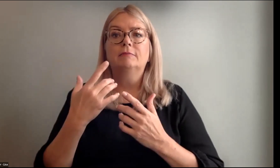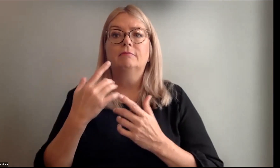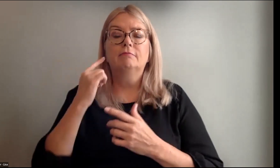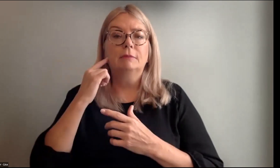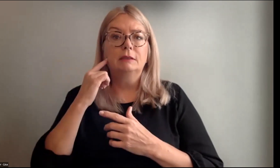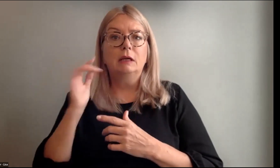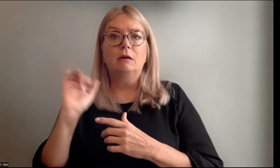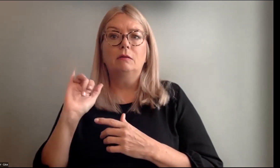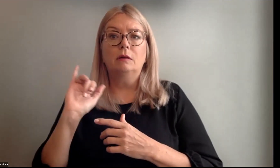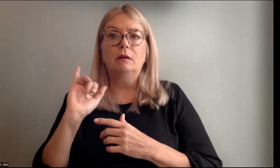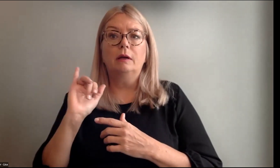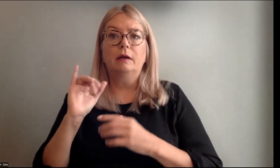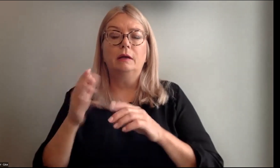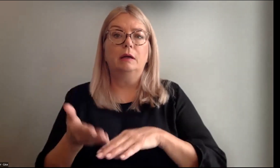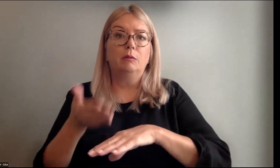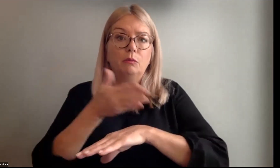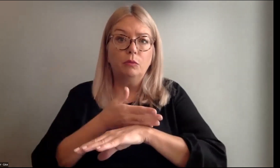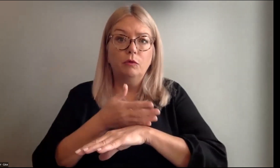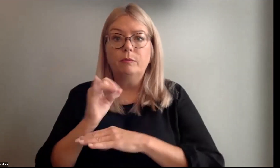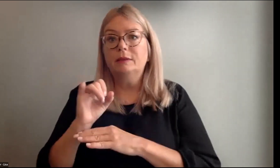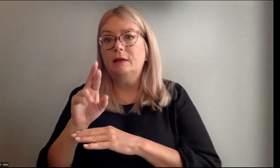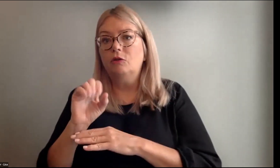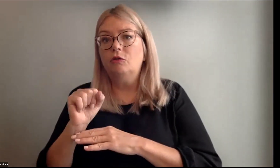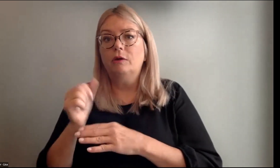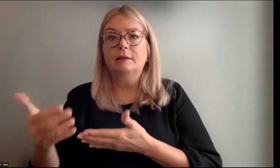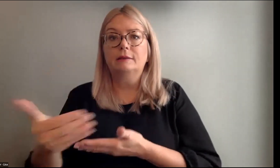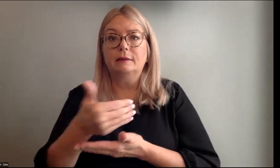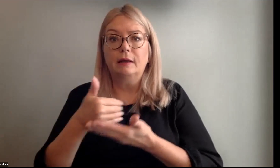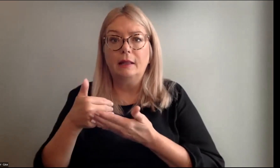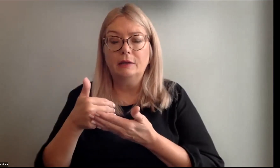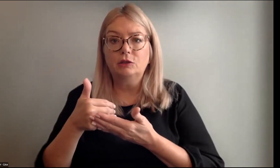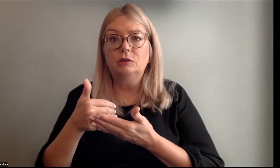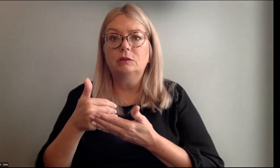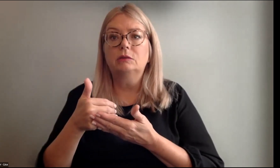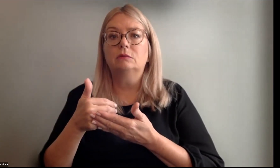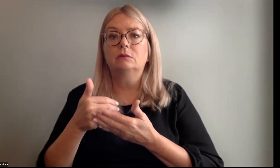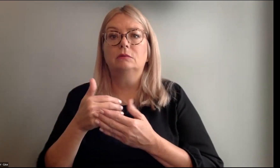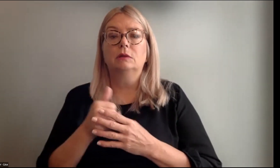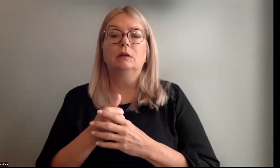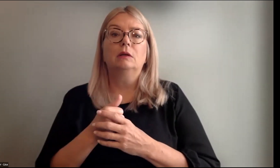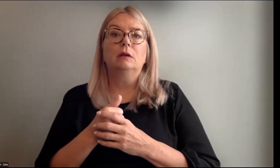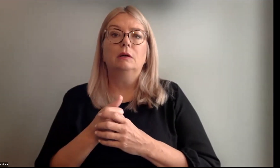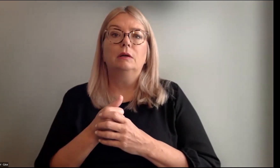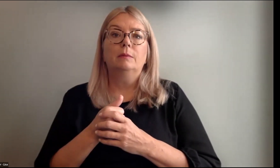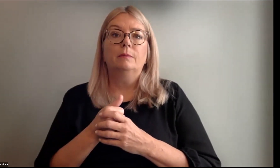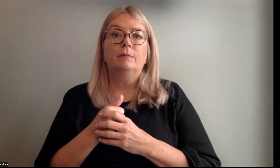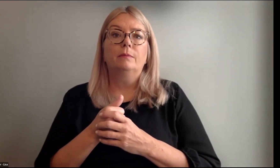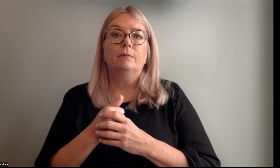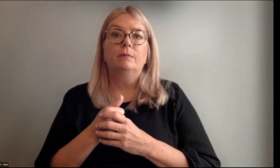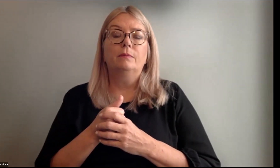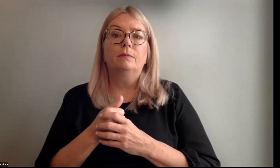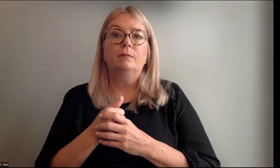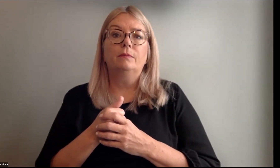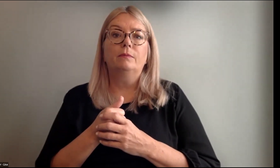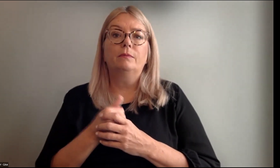in the IRS Collection Financial Standards to really help move the dial, but just want to, and this will sound familiar to some of you, just, kind